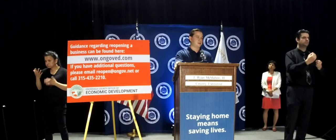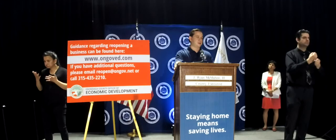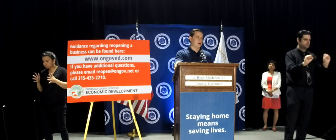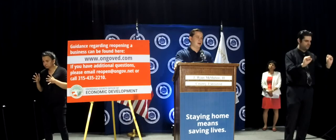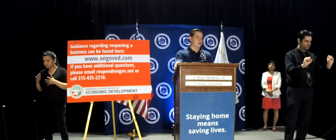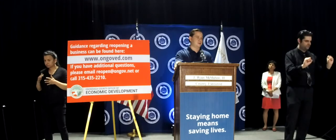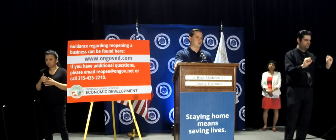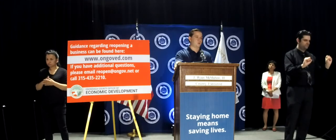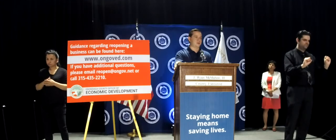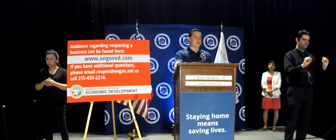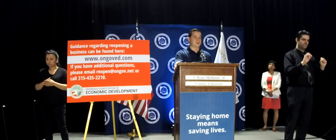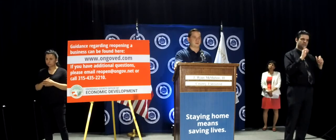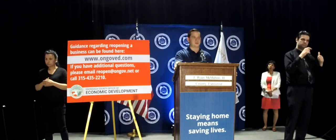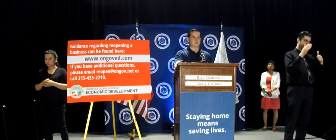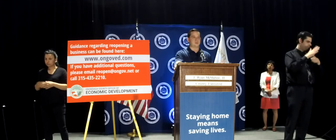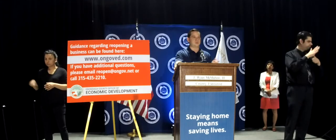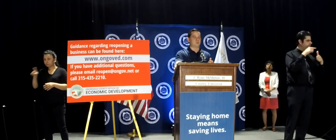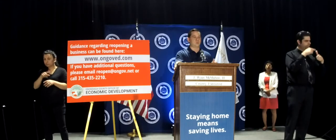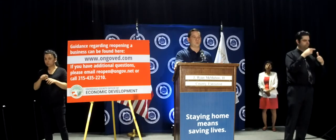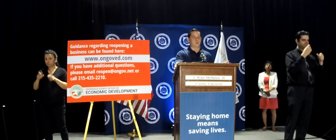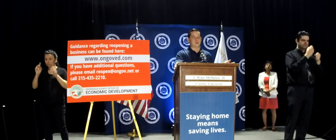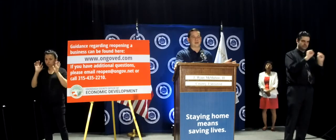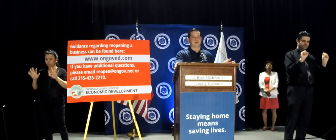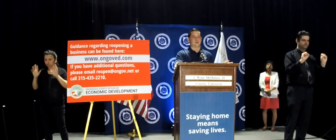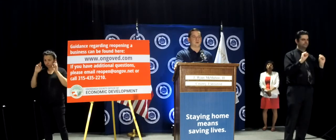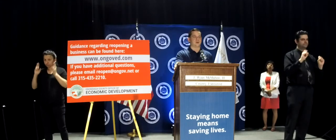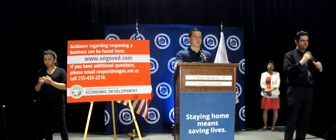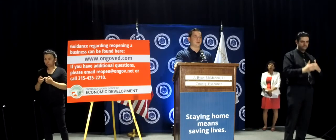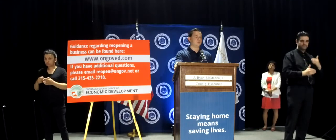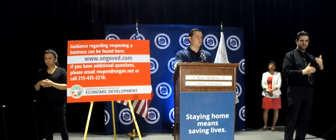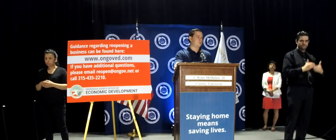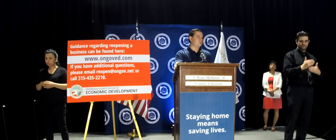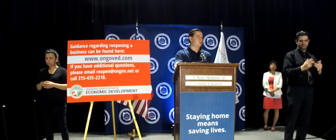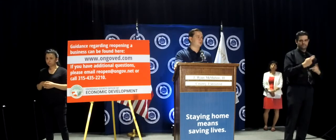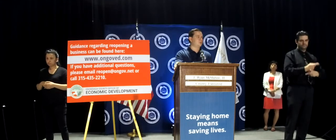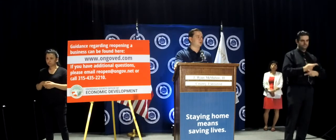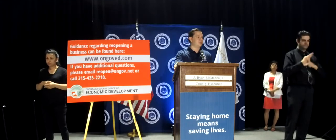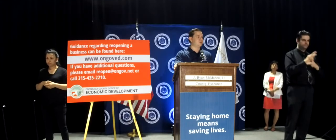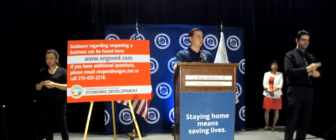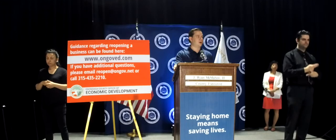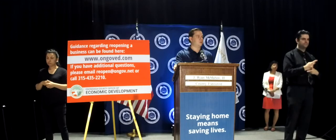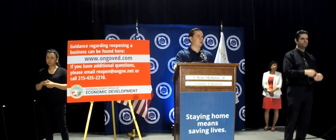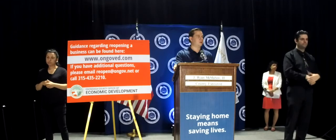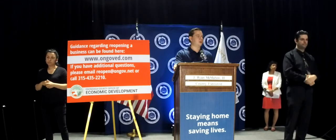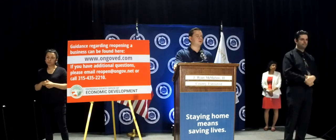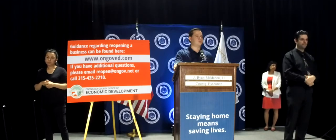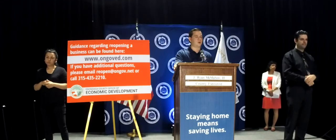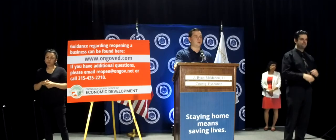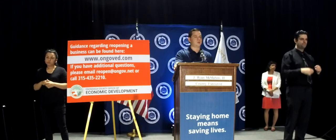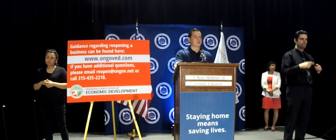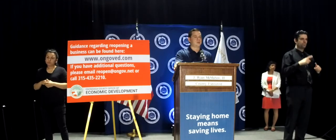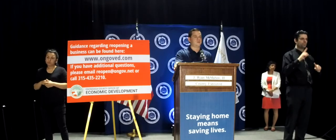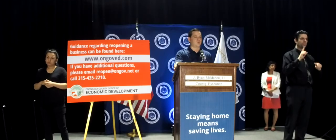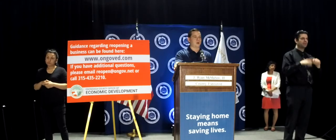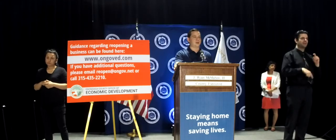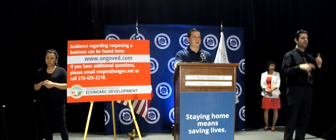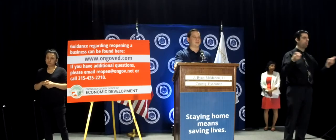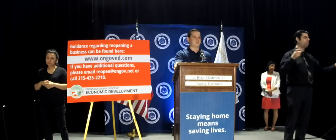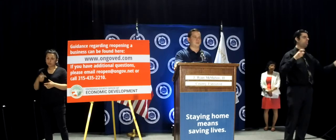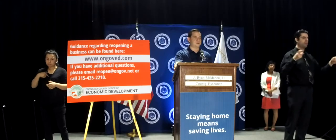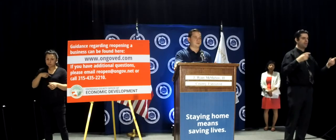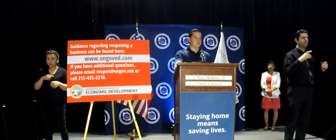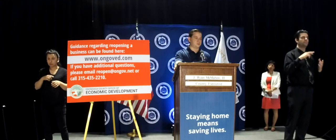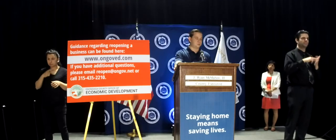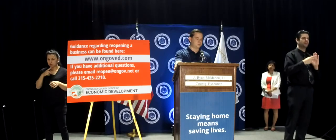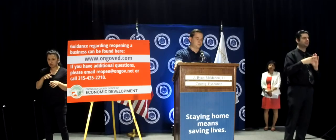safely. So we can't do it, really. The community needs to want to do it. And so if you want to get